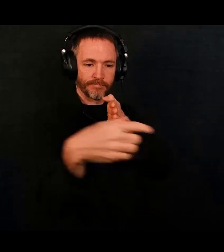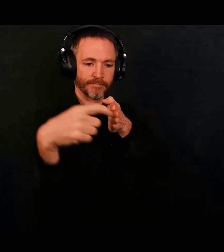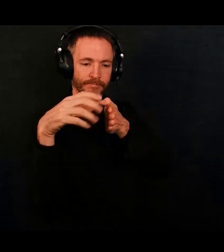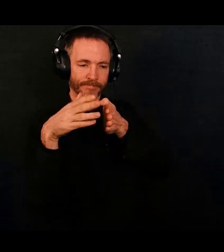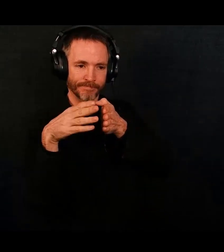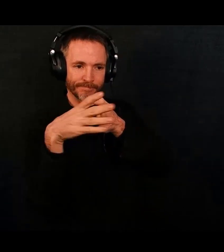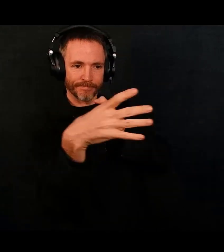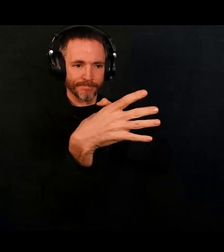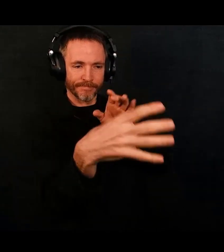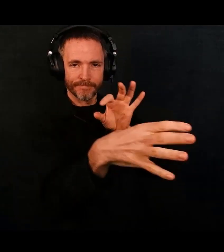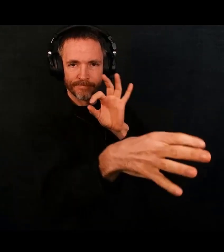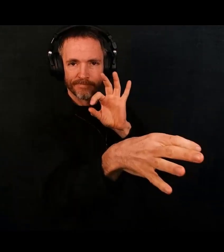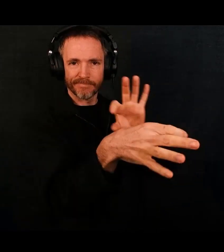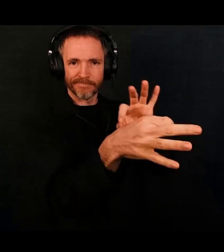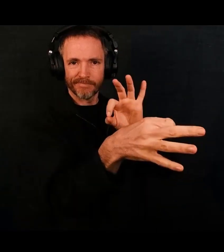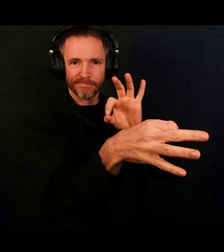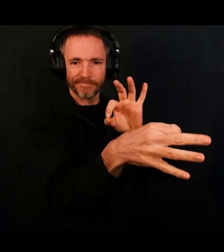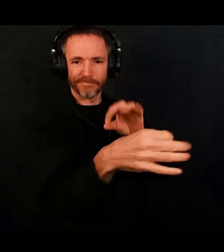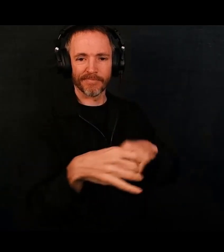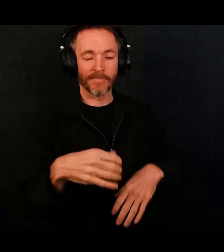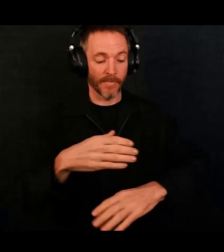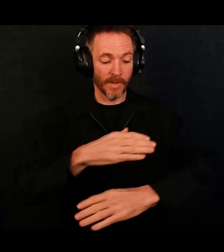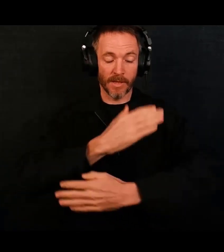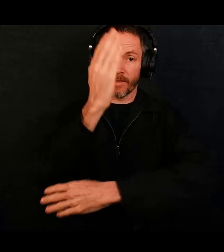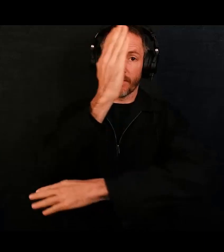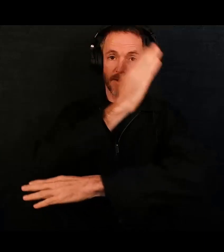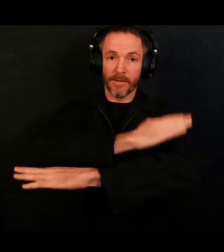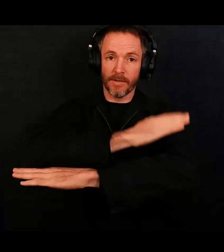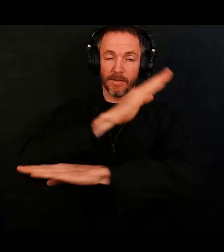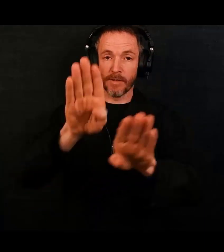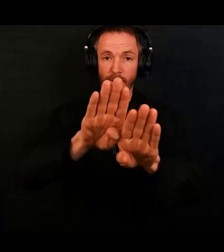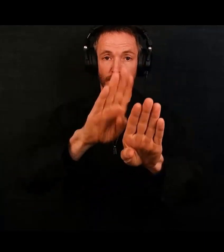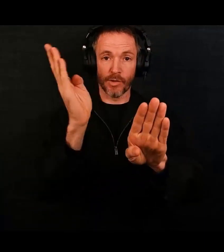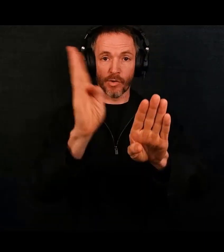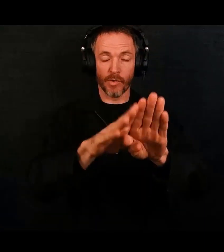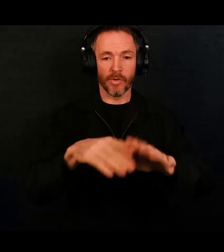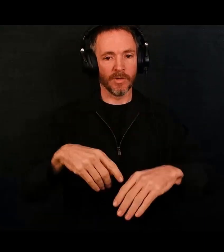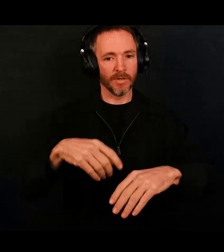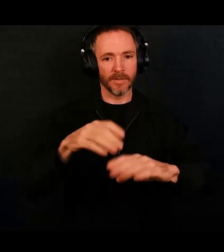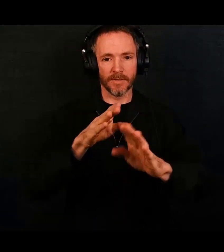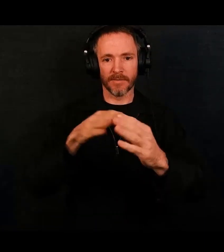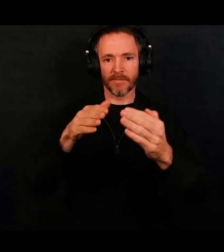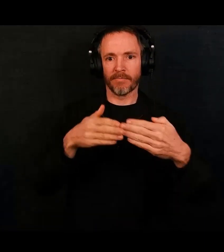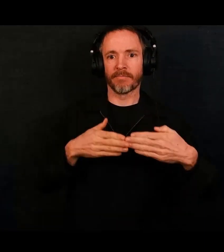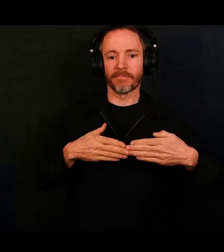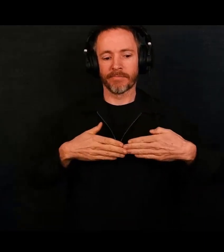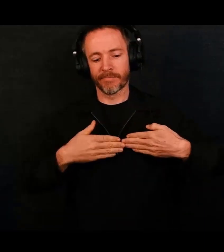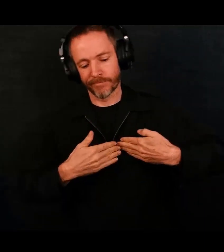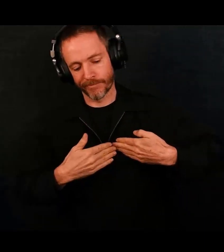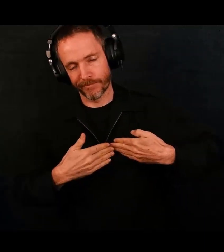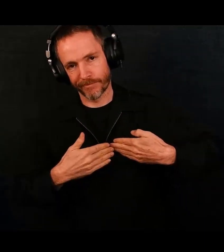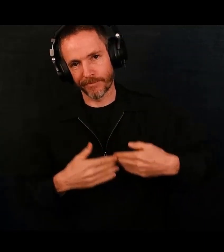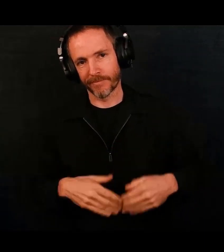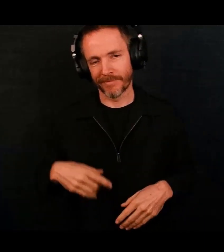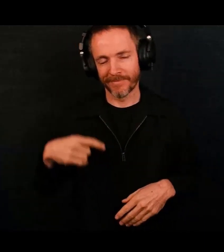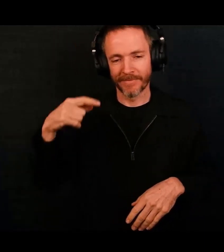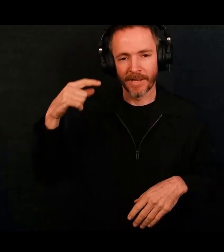The door is very bent. I think straightening this out would